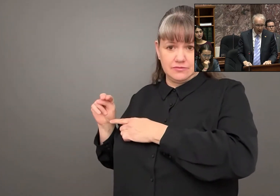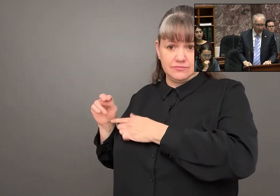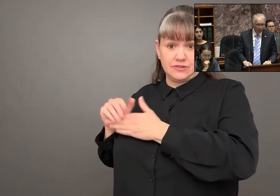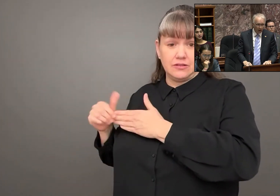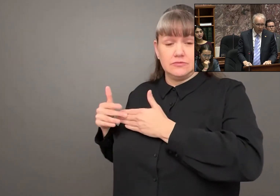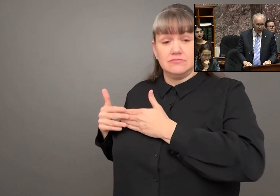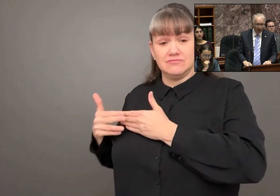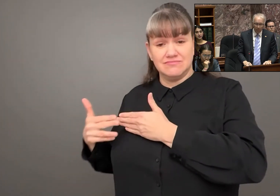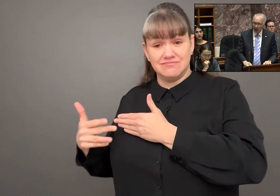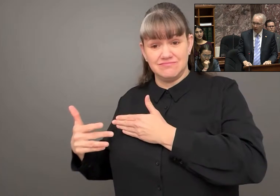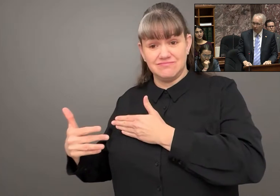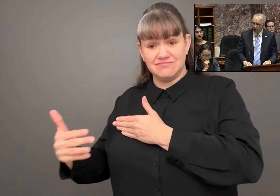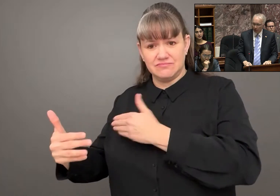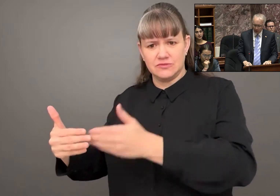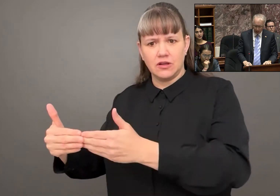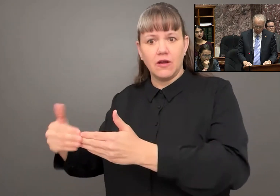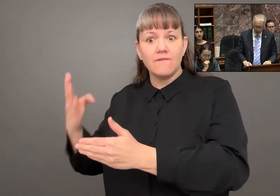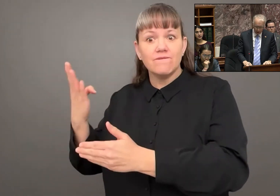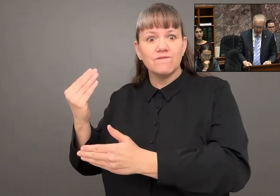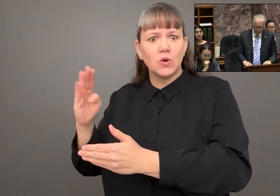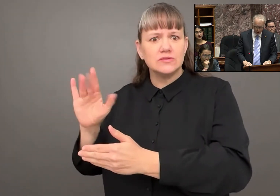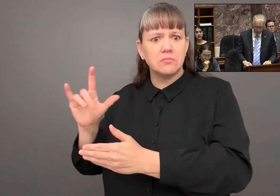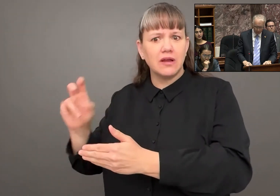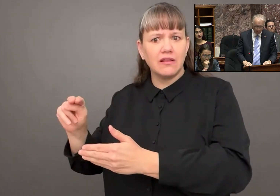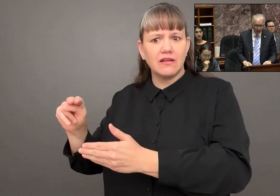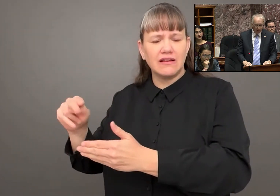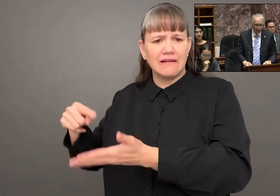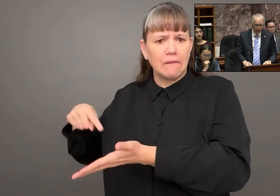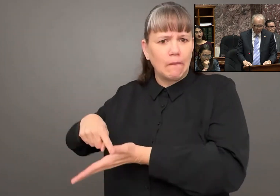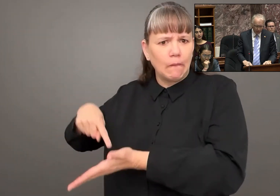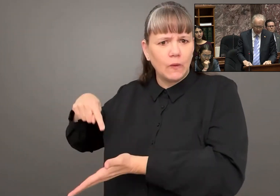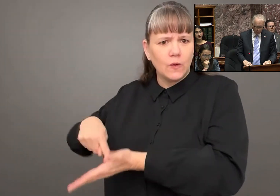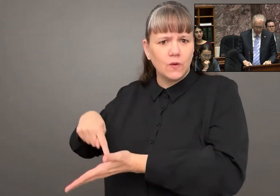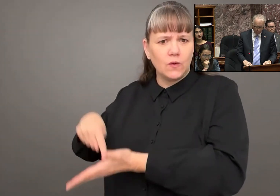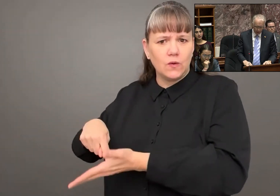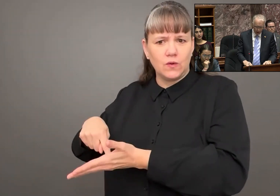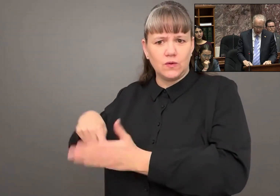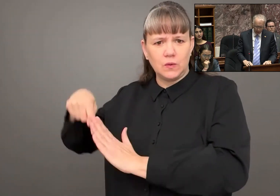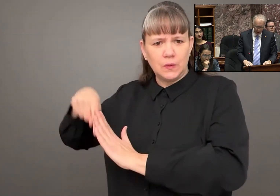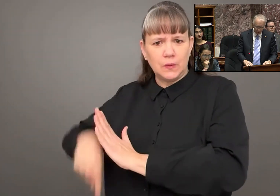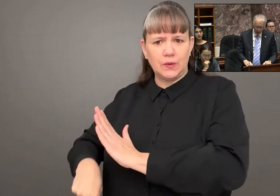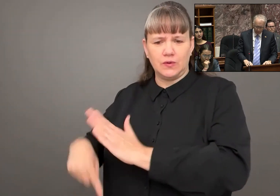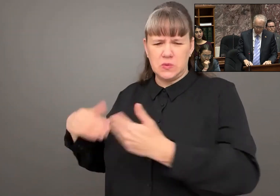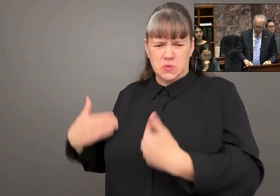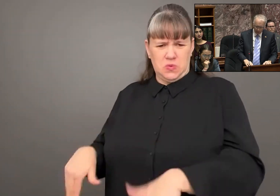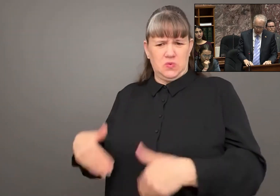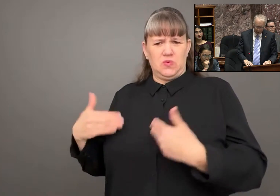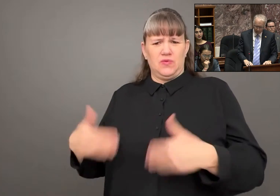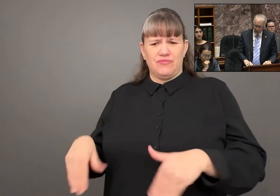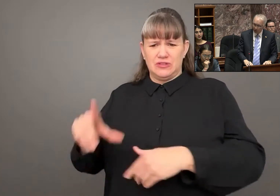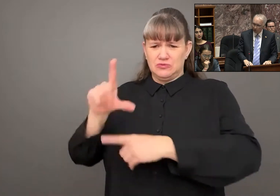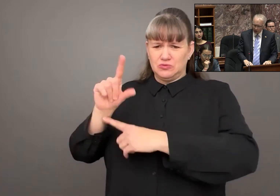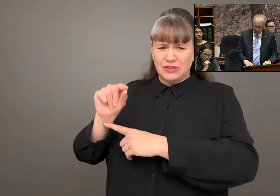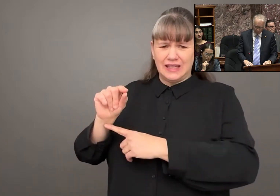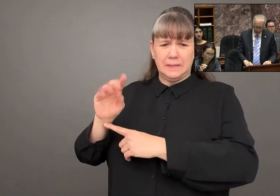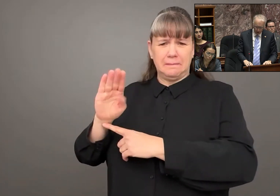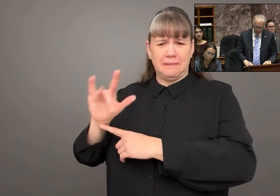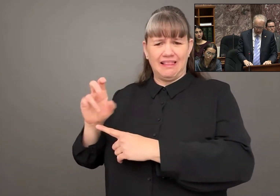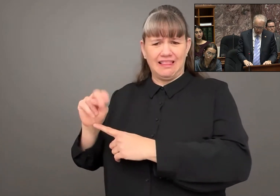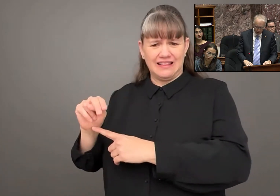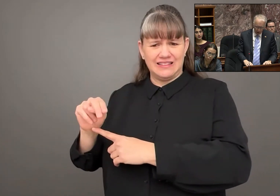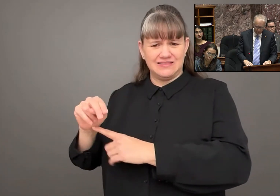of those downgrades came in a single day just last week. It's unprecedented. The downgrade from Moody's highlights a very